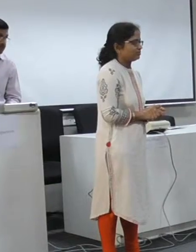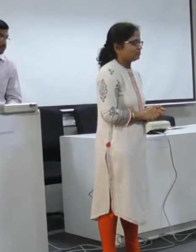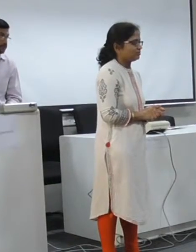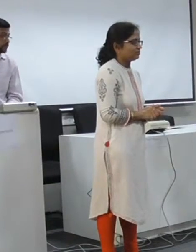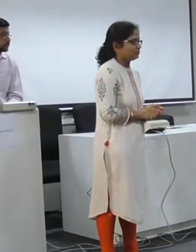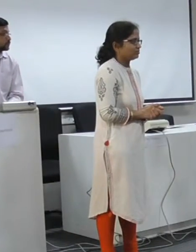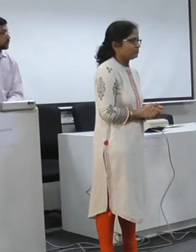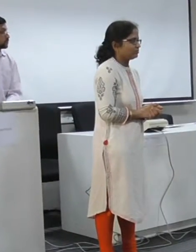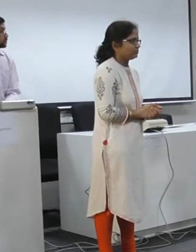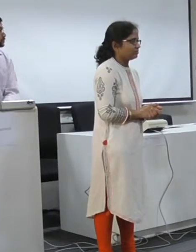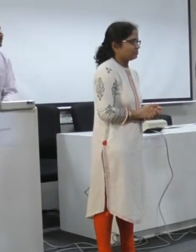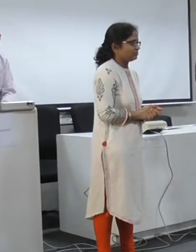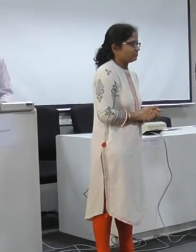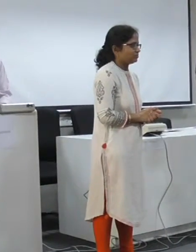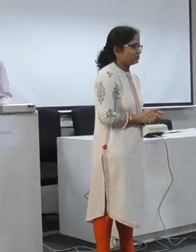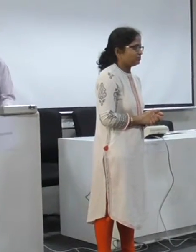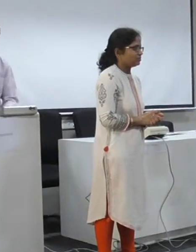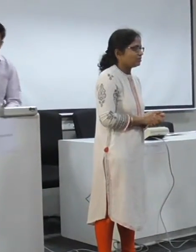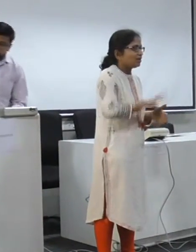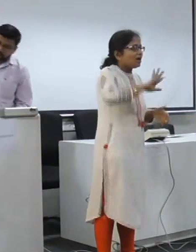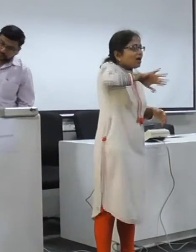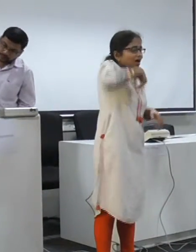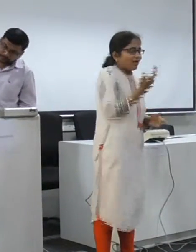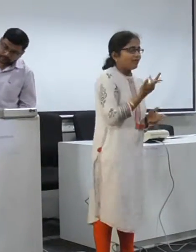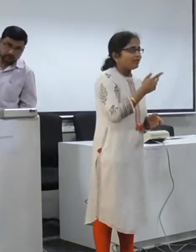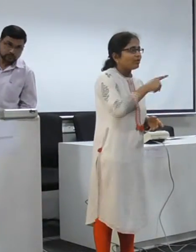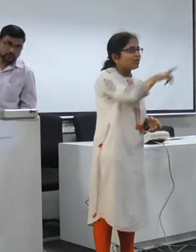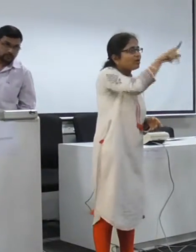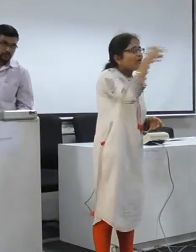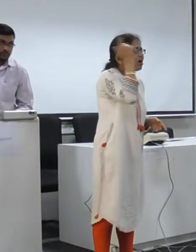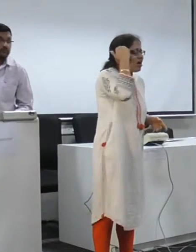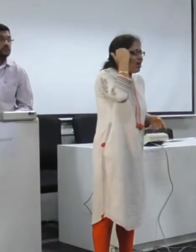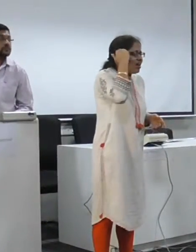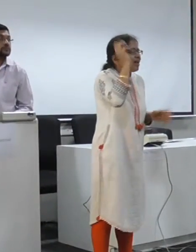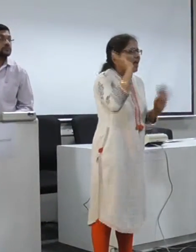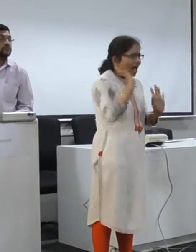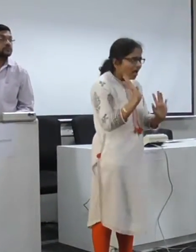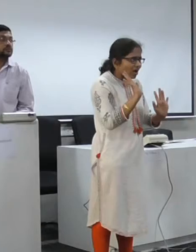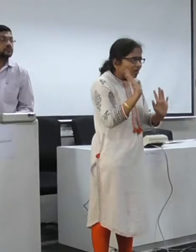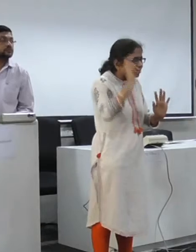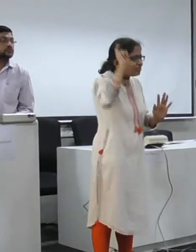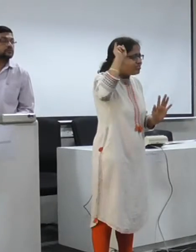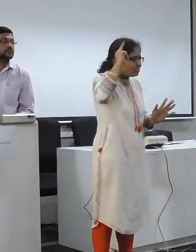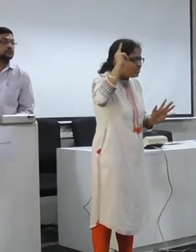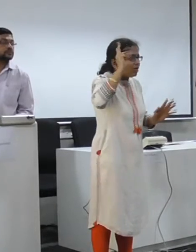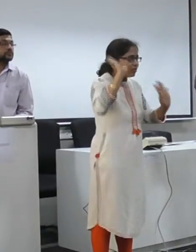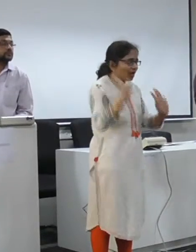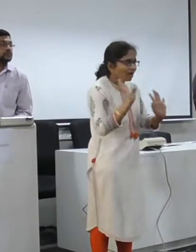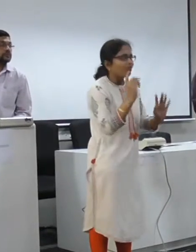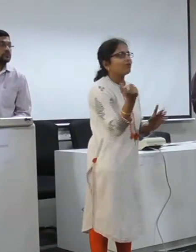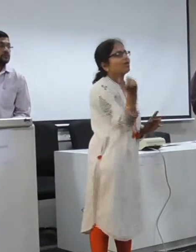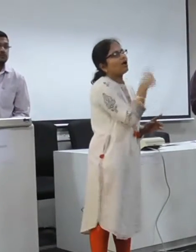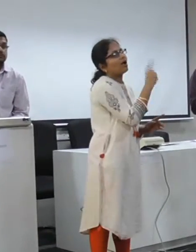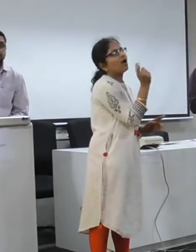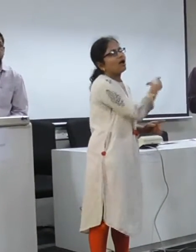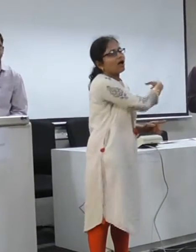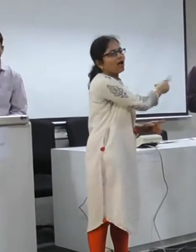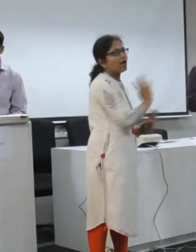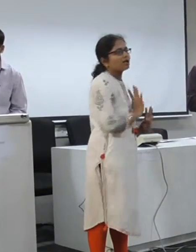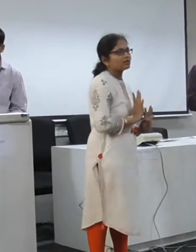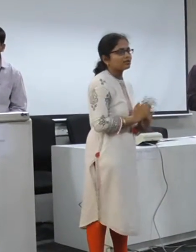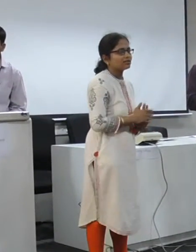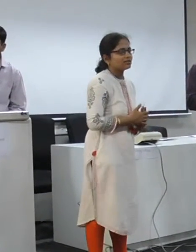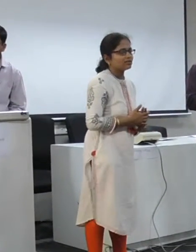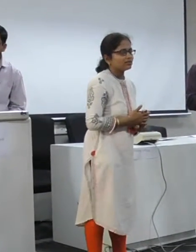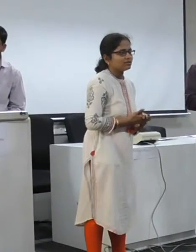After that, whatever queries you have in your mind or whatever doubts you have, that you will ask us.